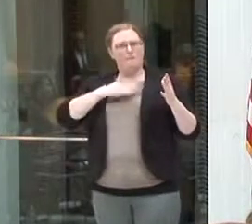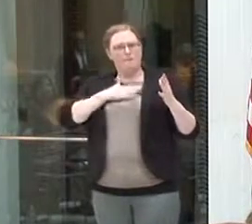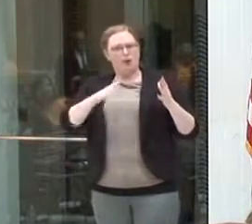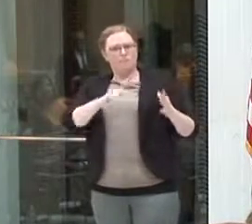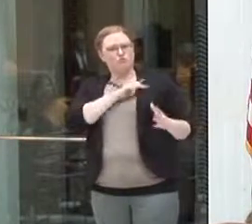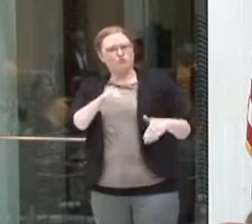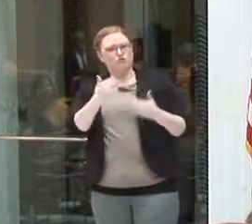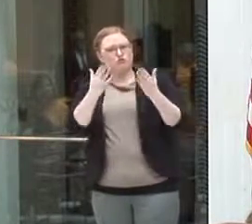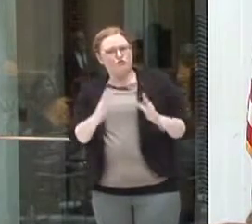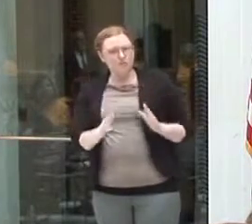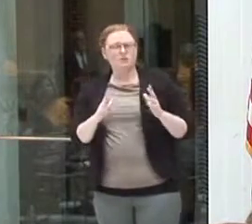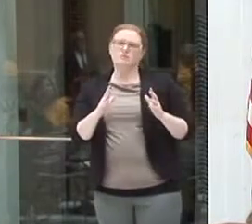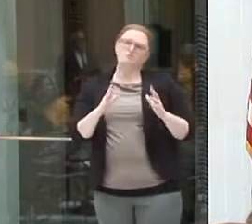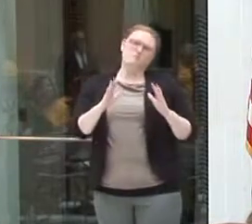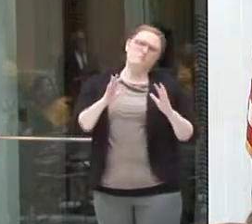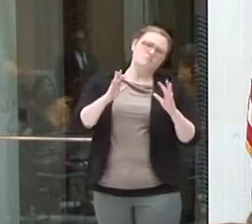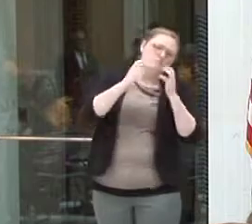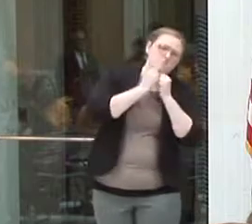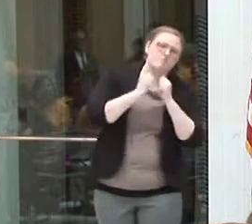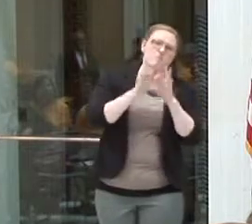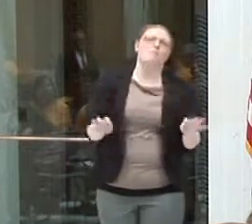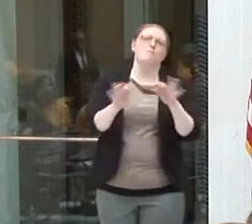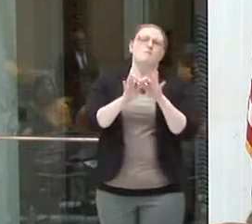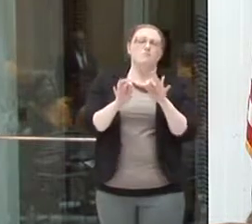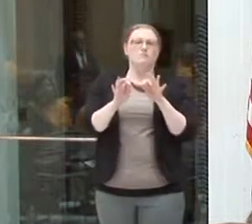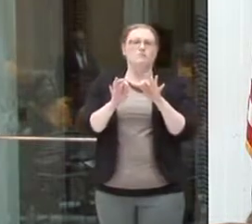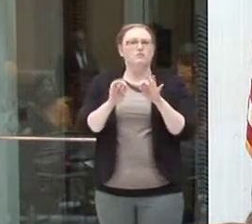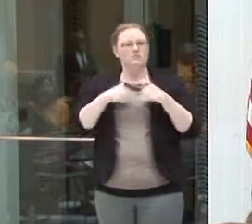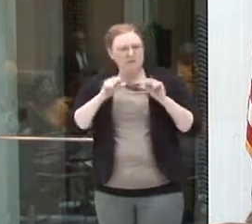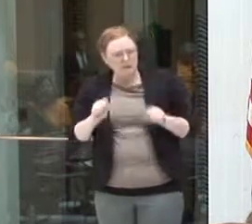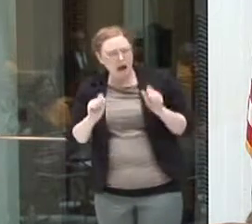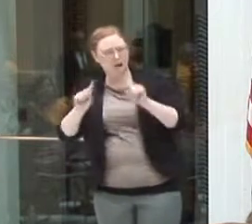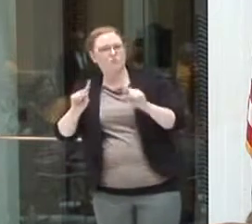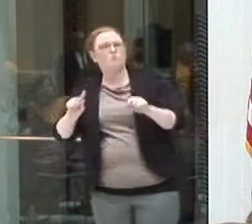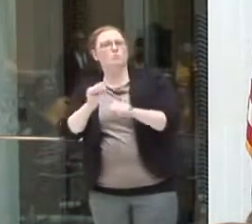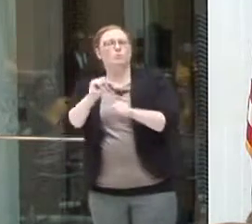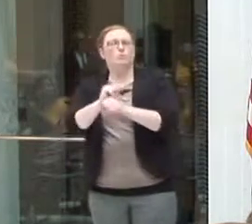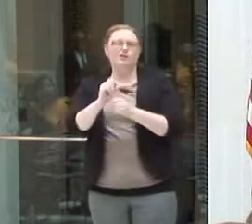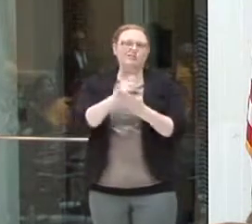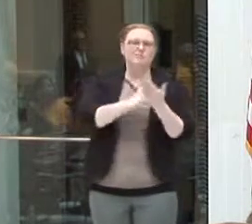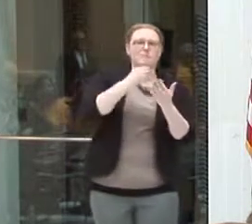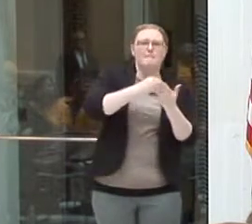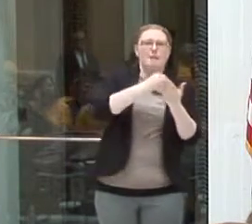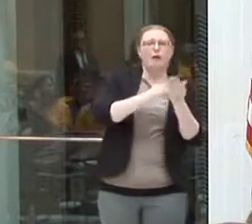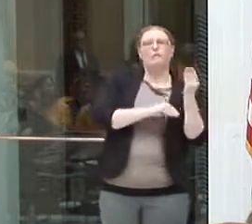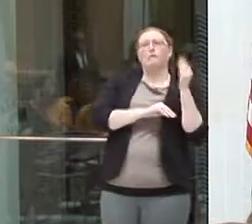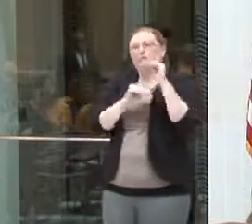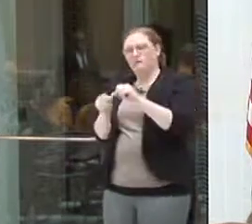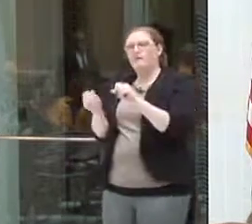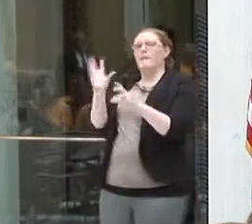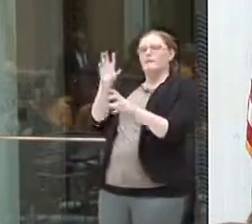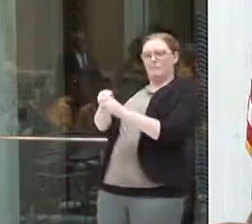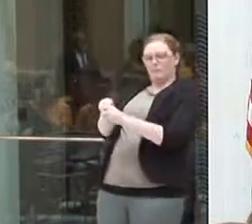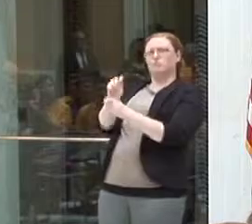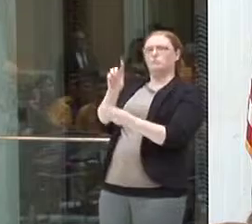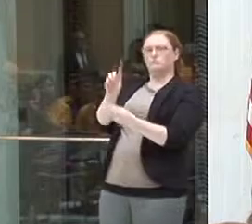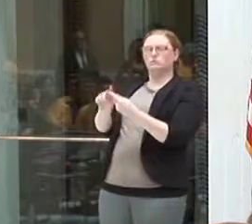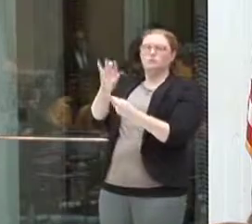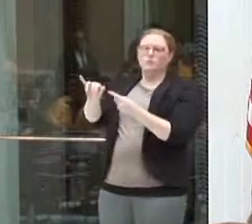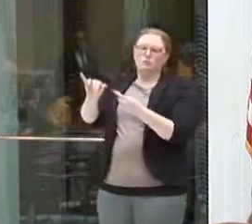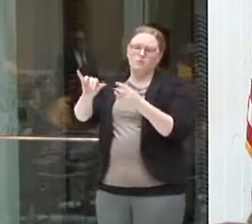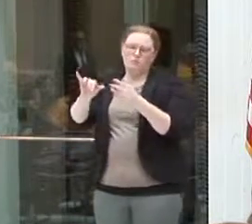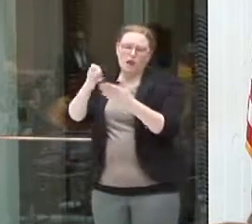provide to people to keep them in the community to allow them to go to work and make money that goes into our revenue stream so thank you for all you